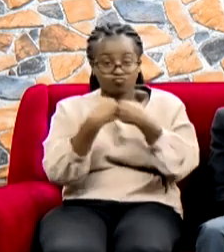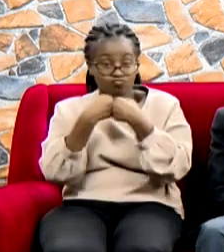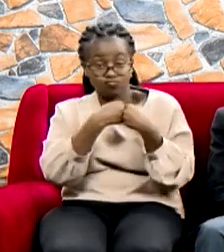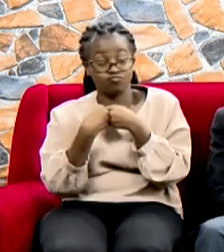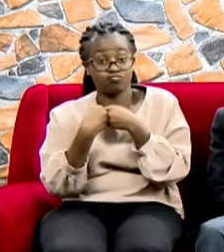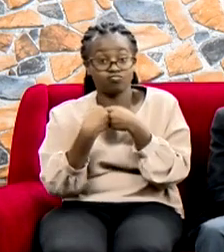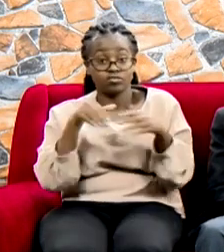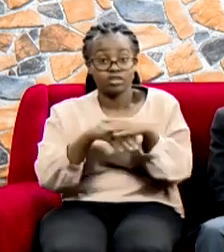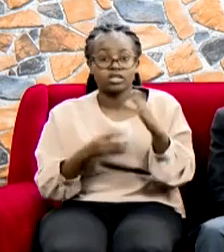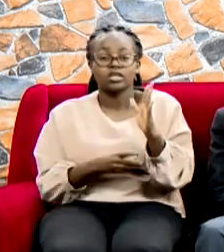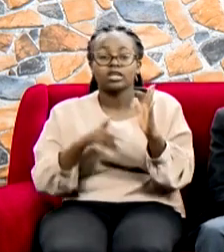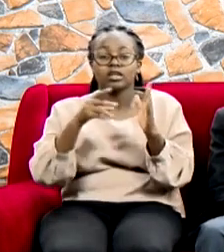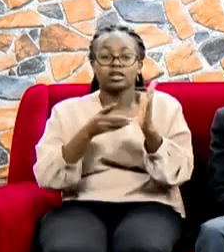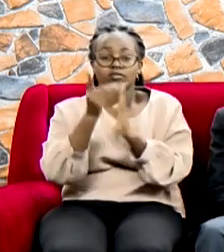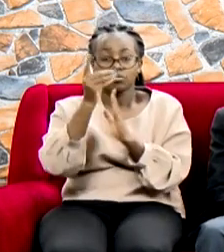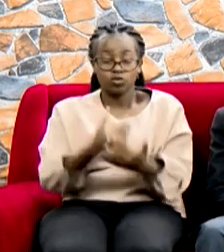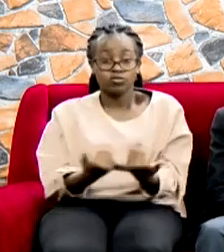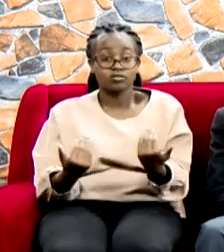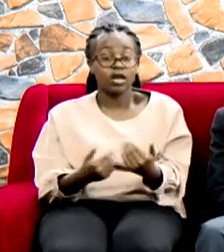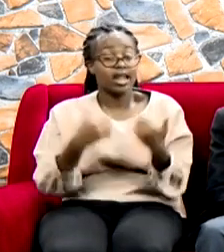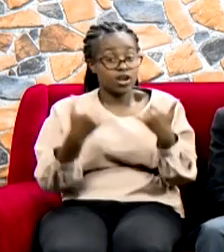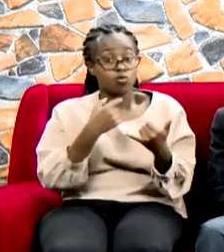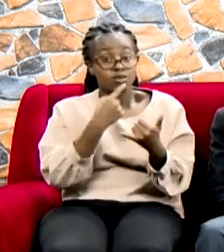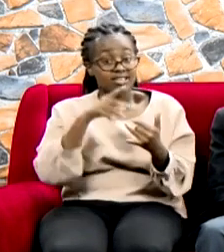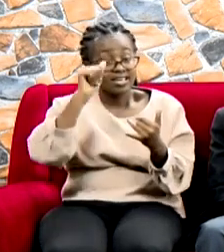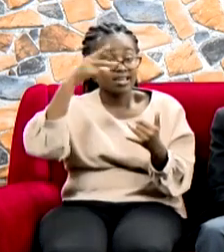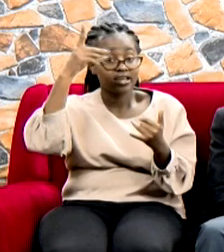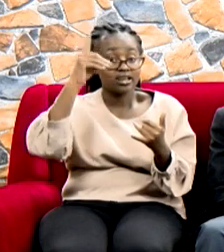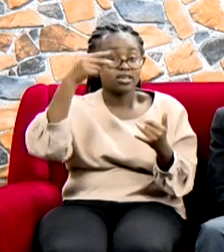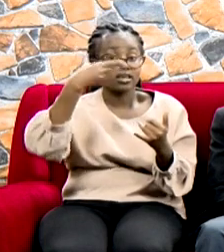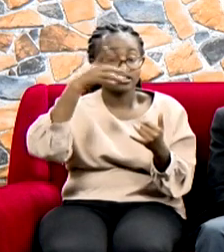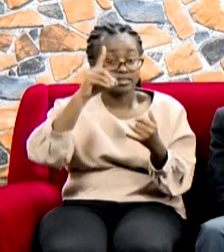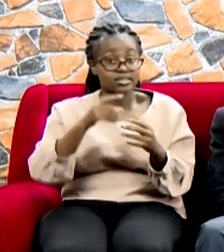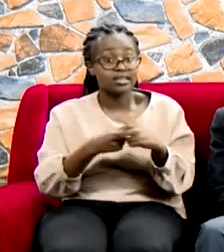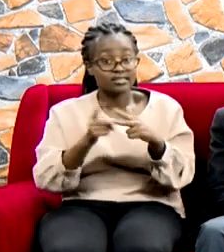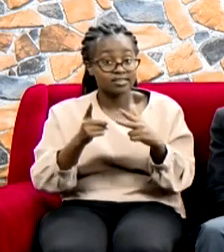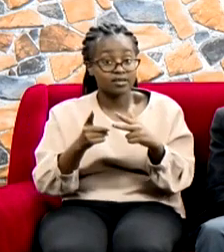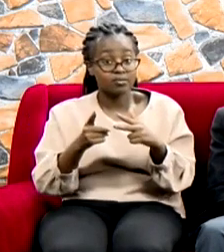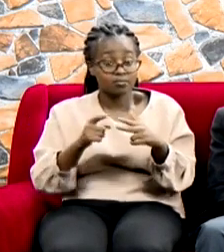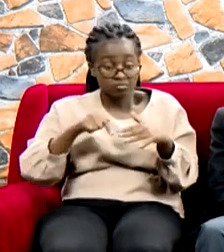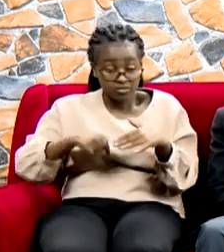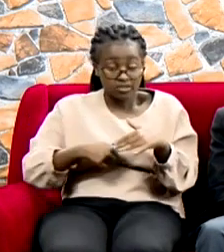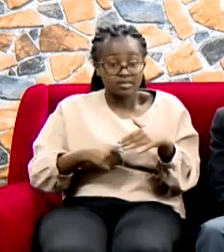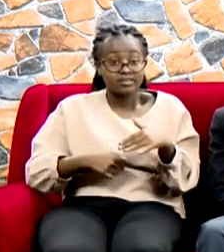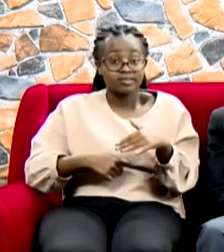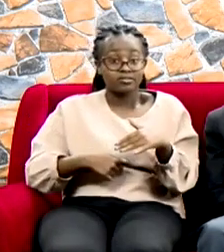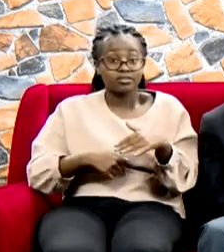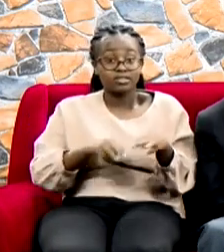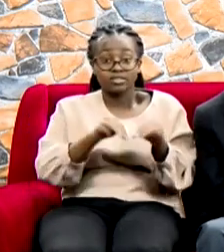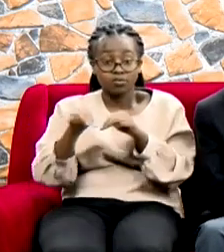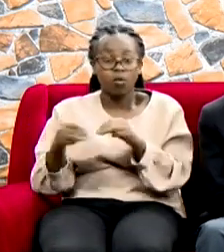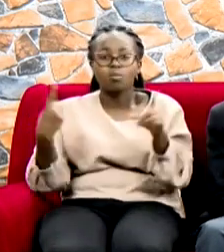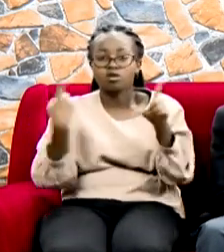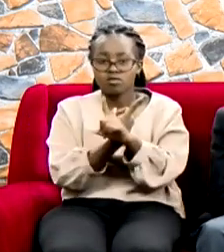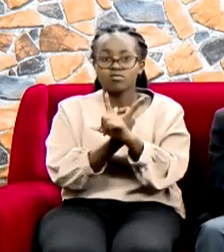in neurodevelopmental of the child. So we are saying an ADHD child can start being hyper even in the stomach? Yes, their movement is